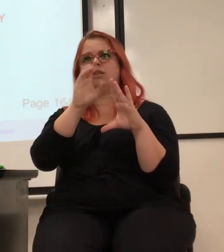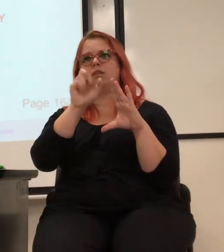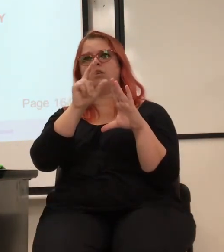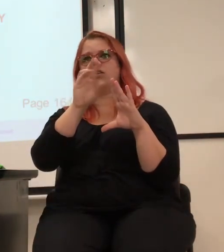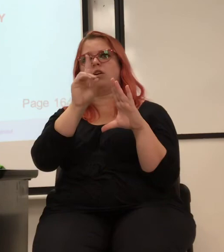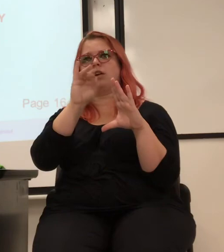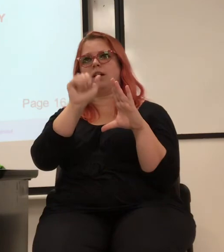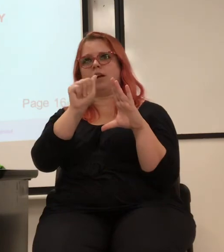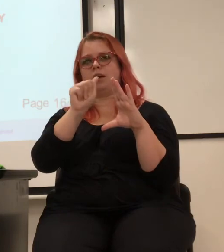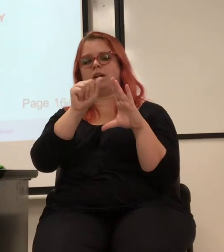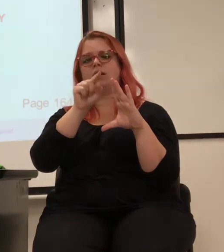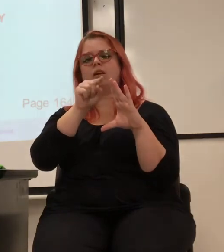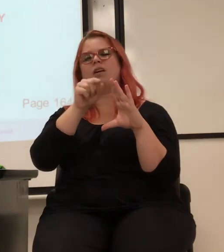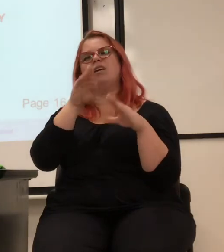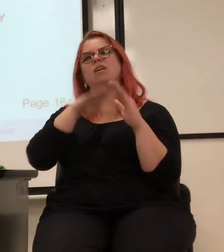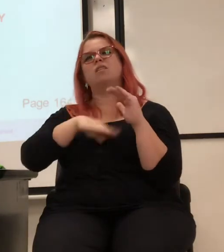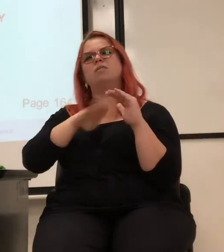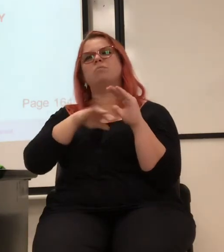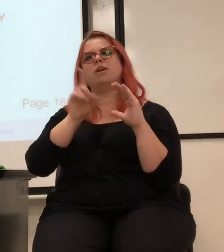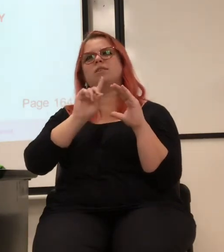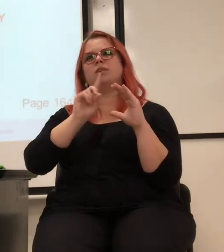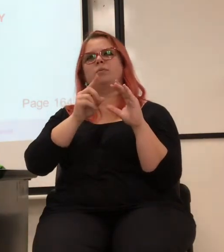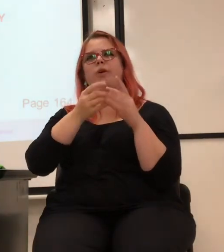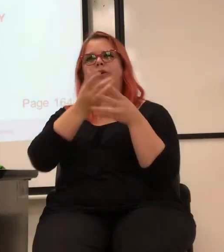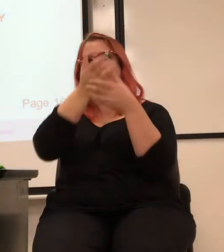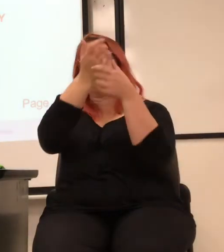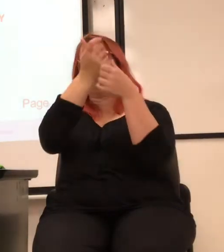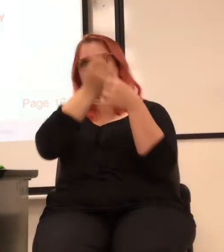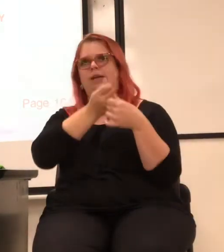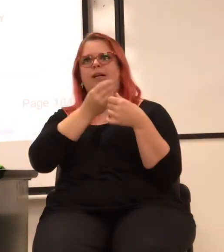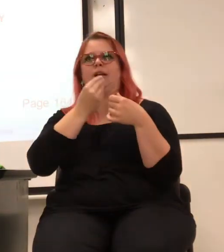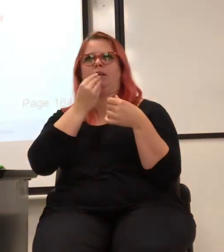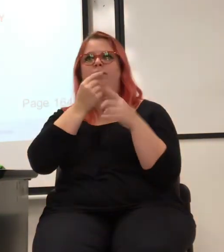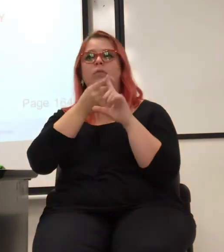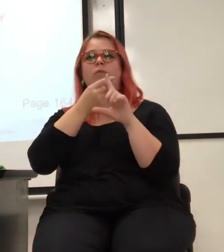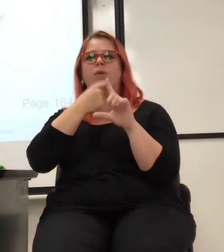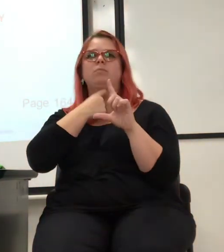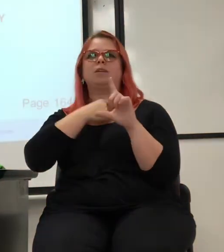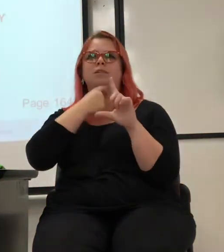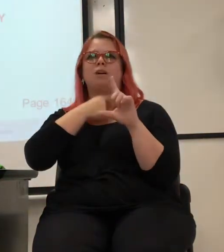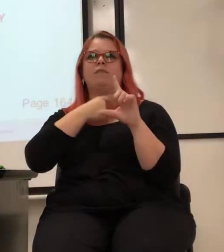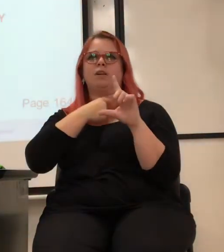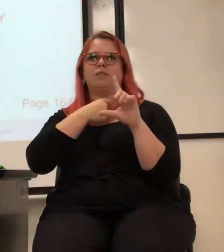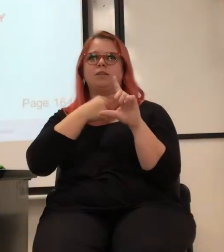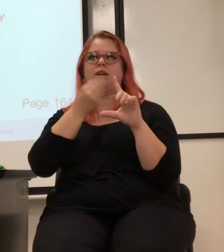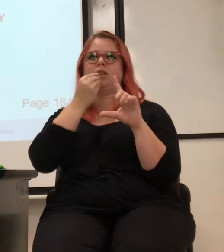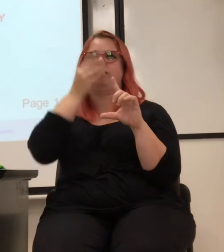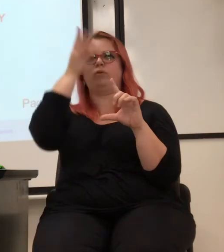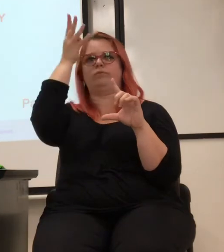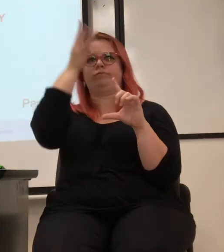This is basically the part where you're receiving food from the esophagus.